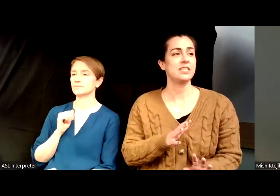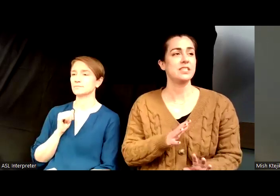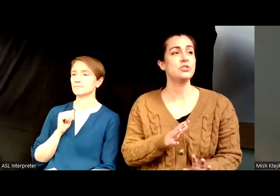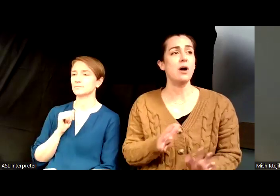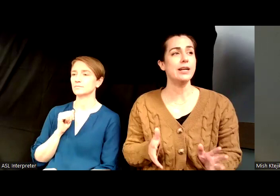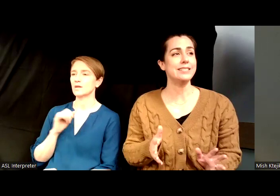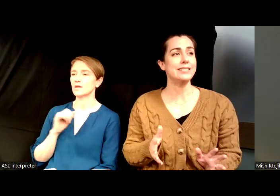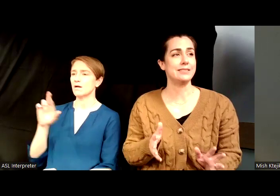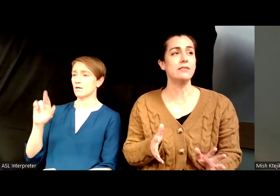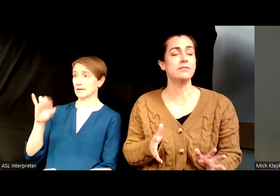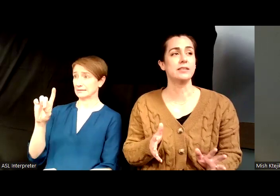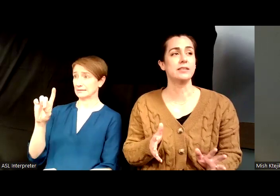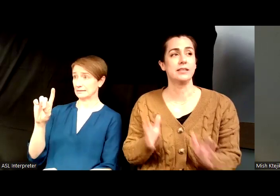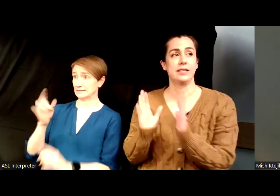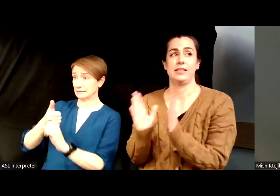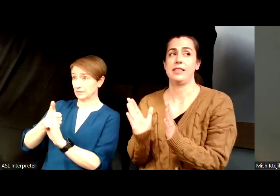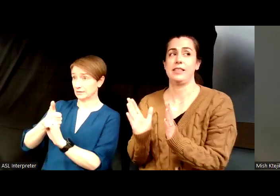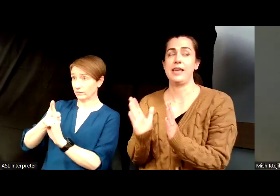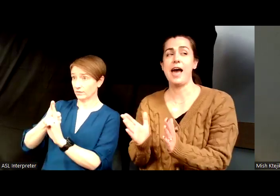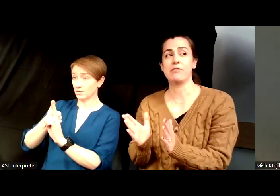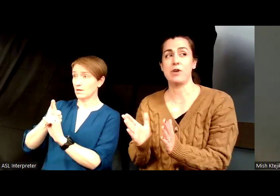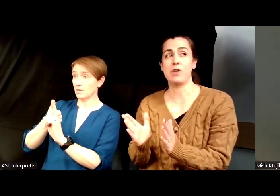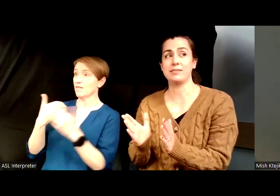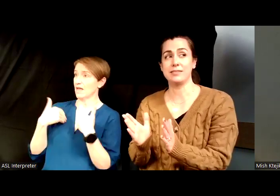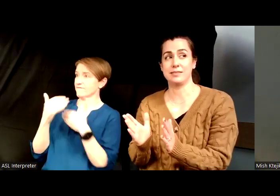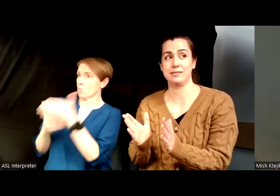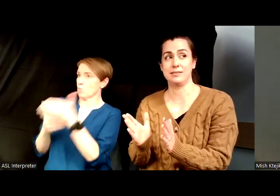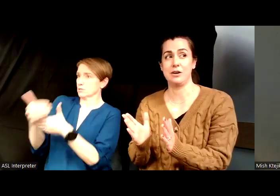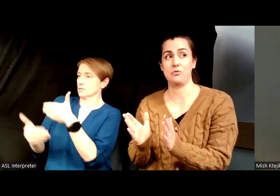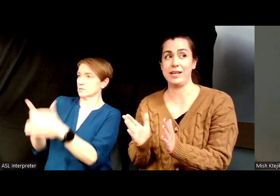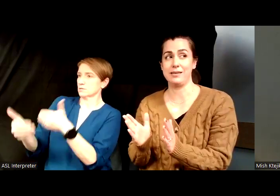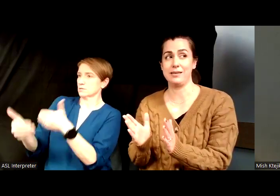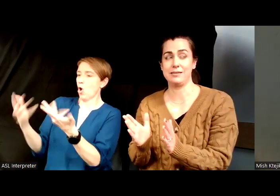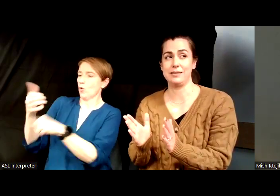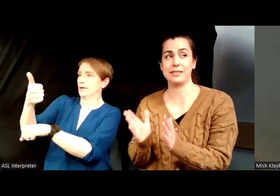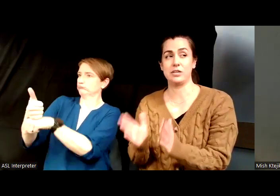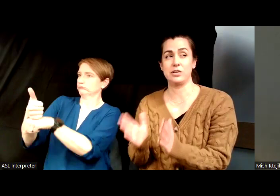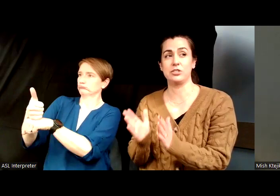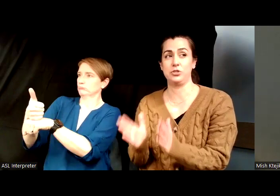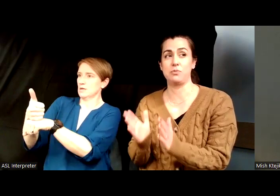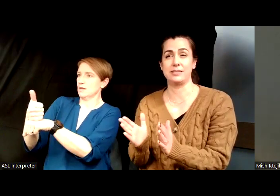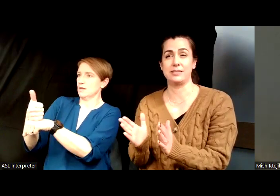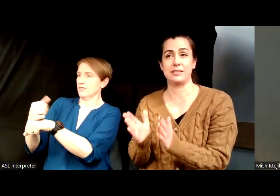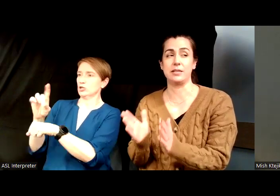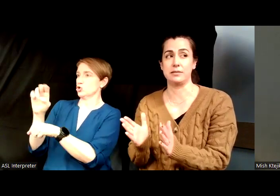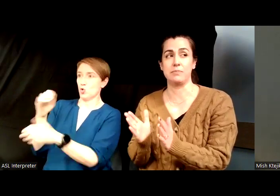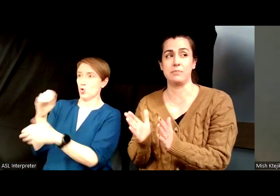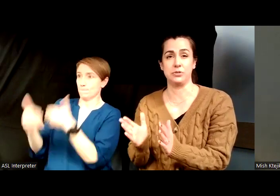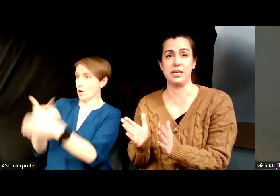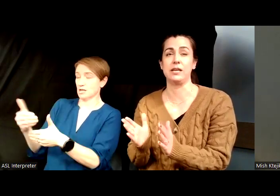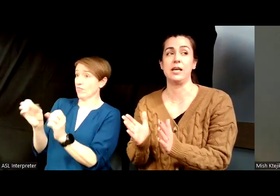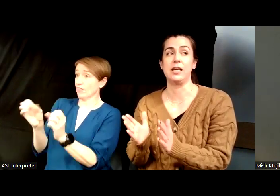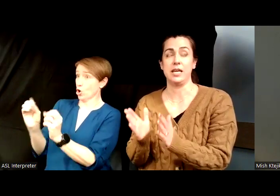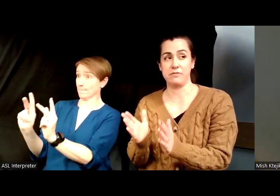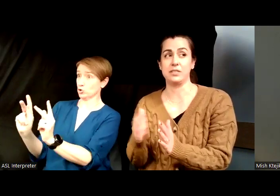So RID itself, they have a process already. Like there is a due process, there is